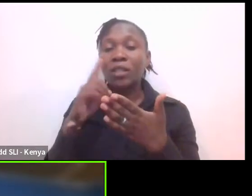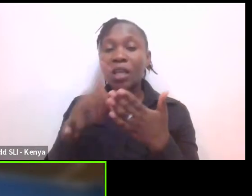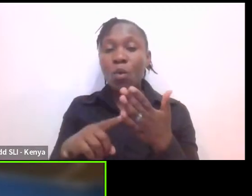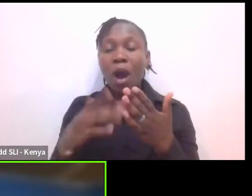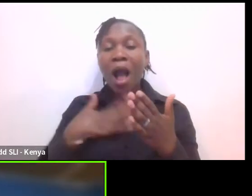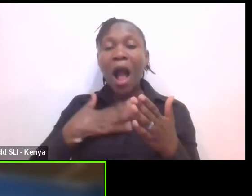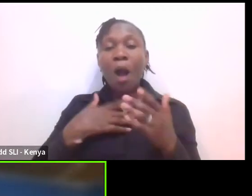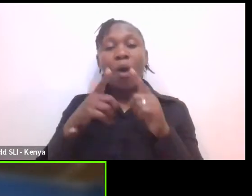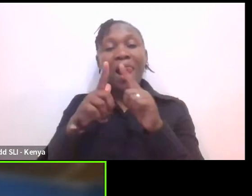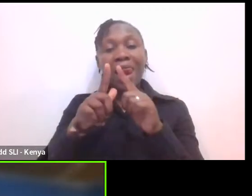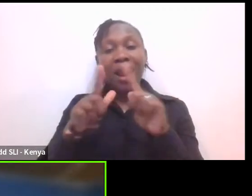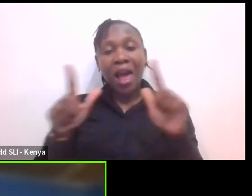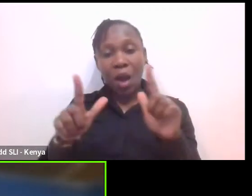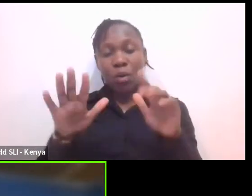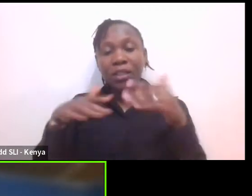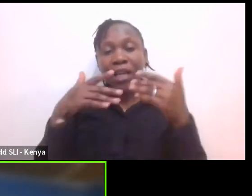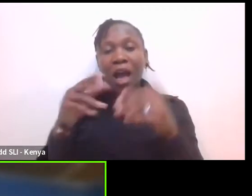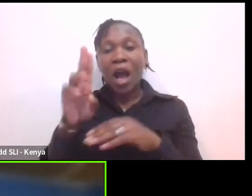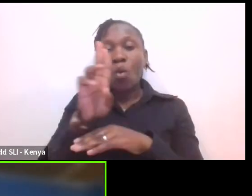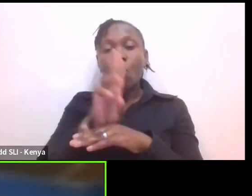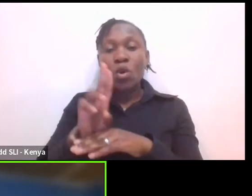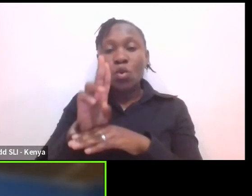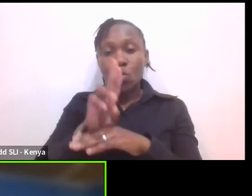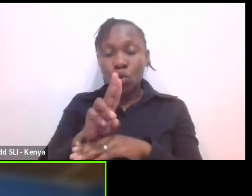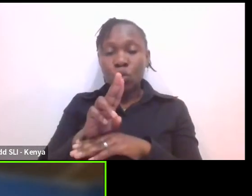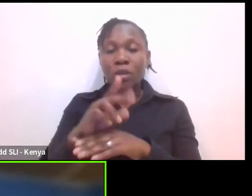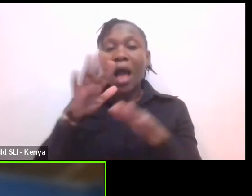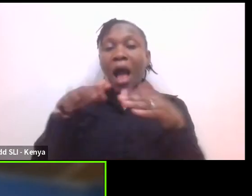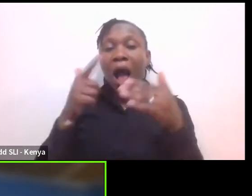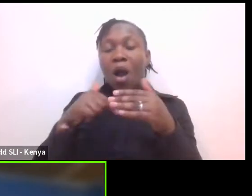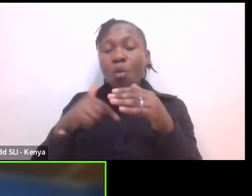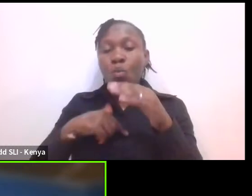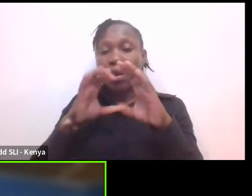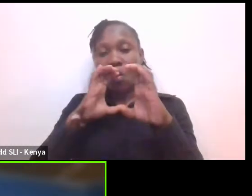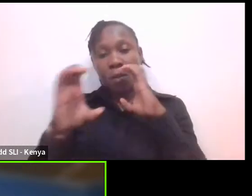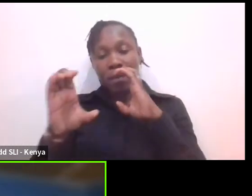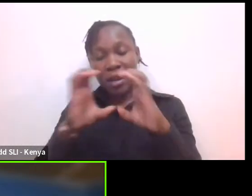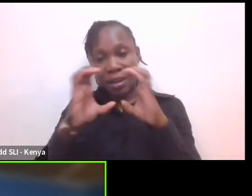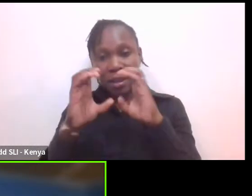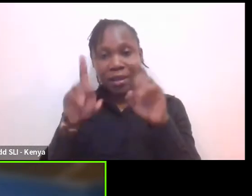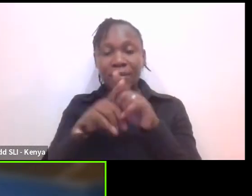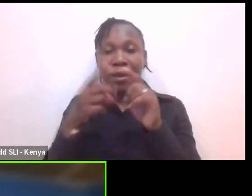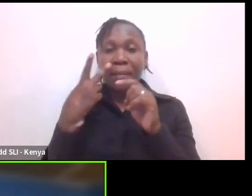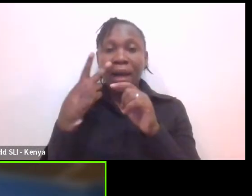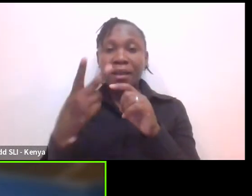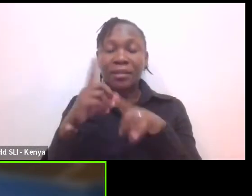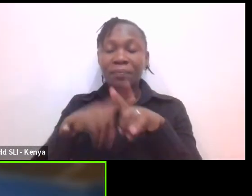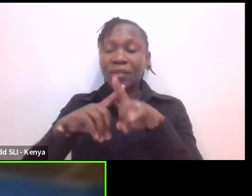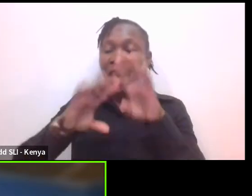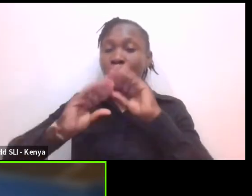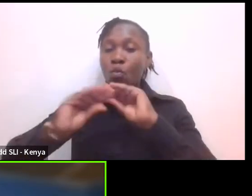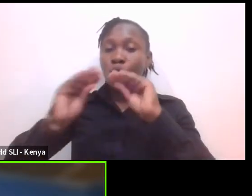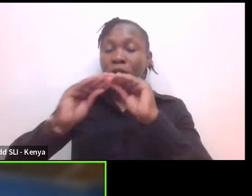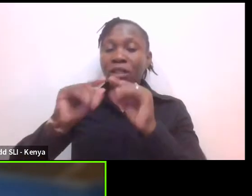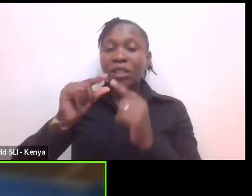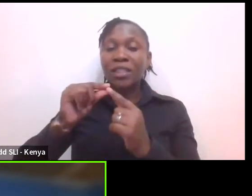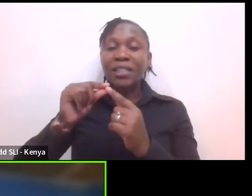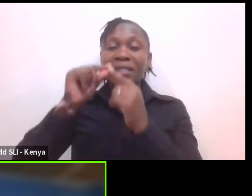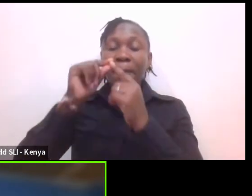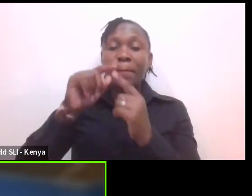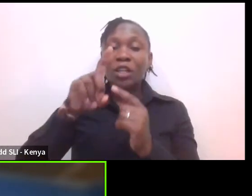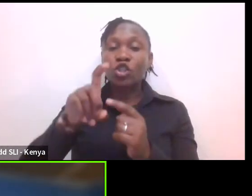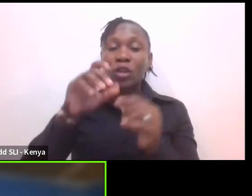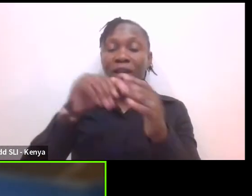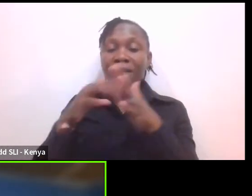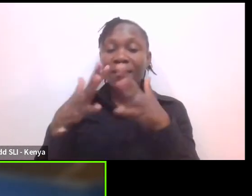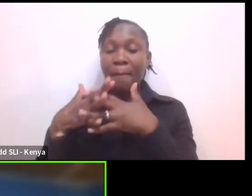choose in speaking about limitations. And often what I've noticed just in teaching special education in the US,